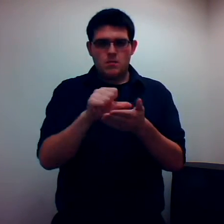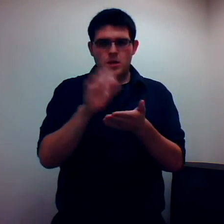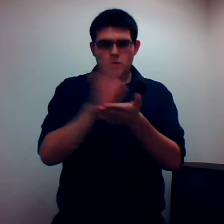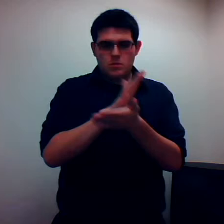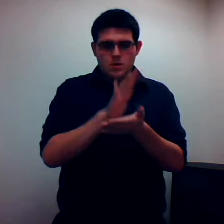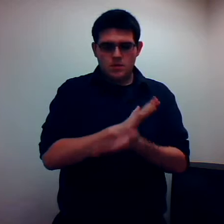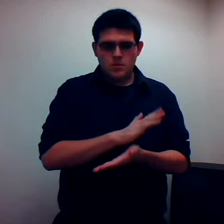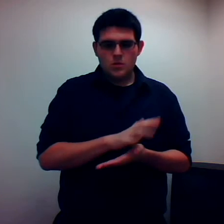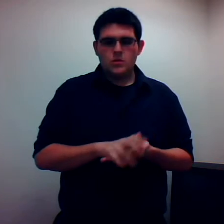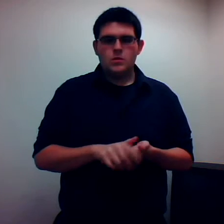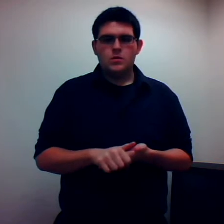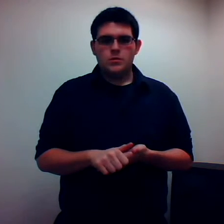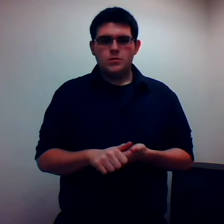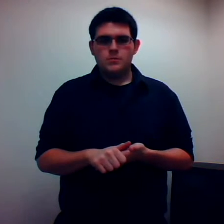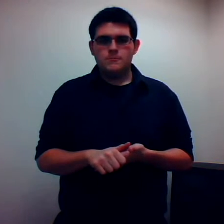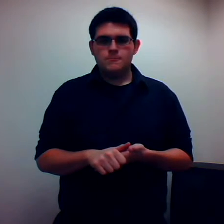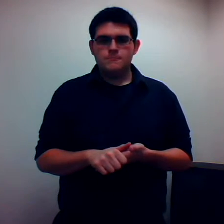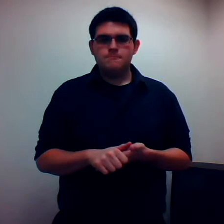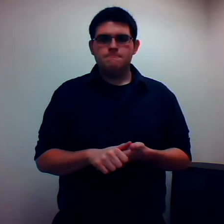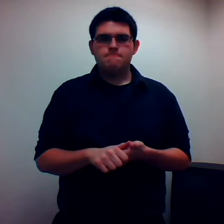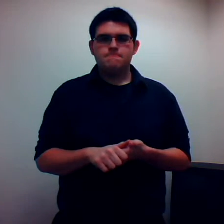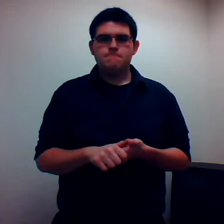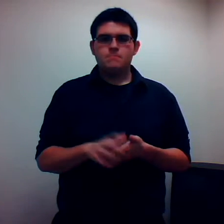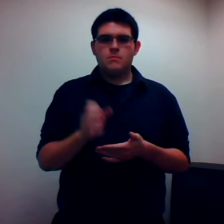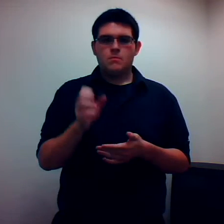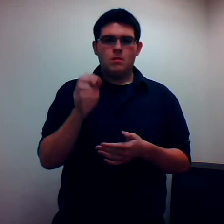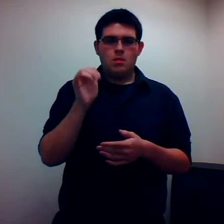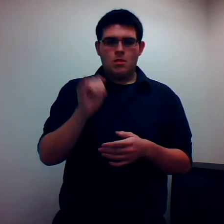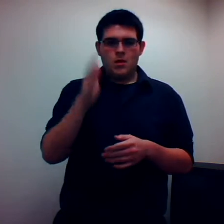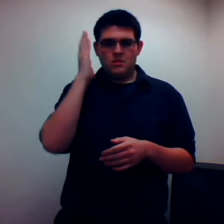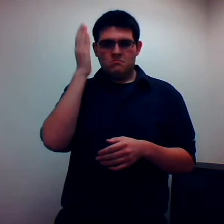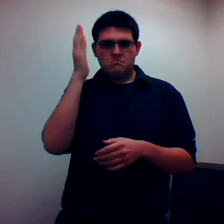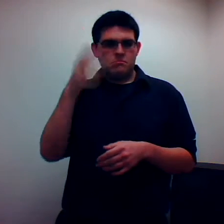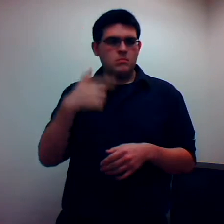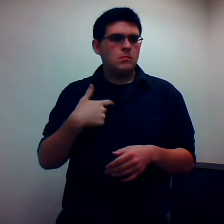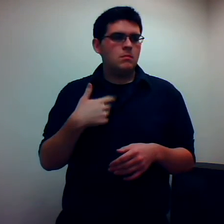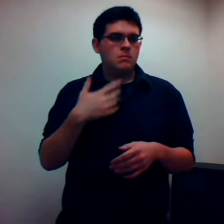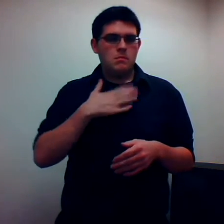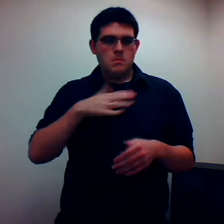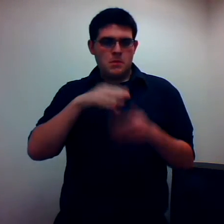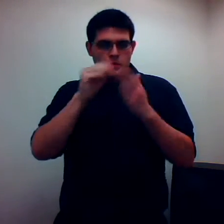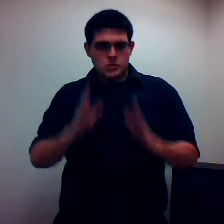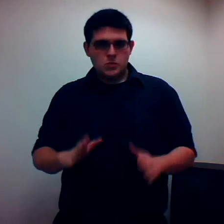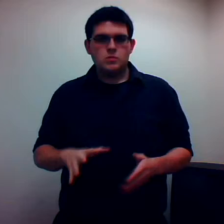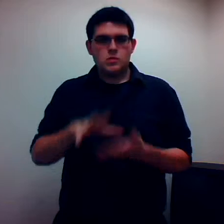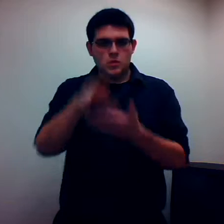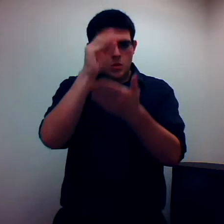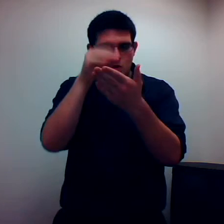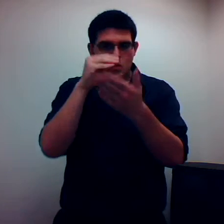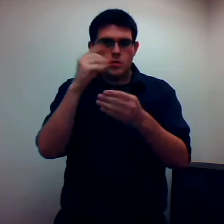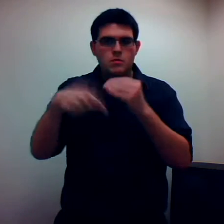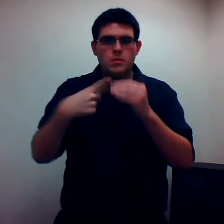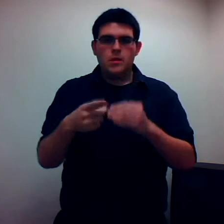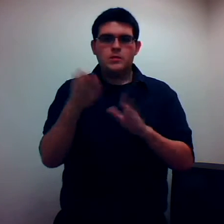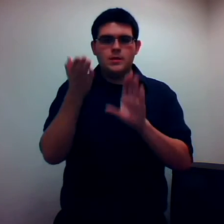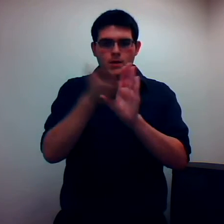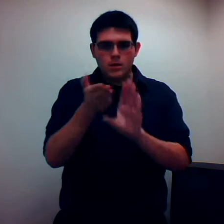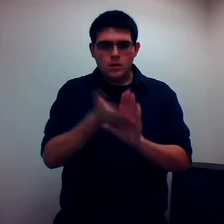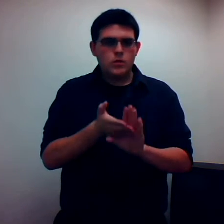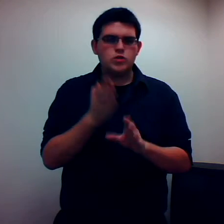more in depth about the theory, Erickson's theory. They learned how psychologists write, how psychologists think.